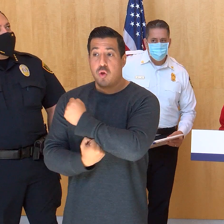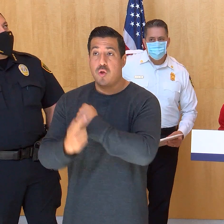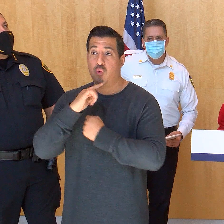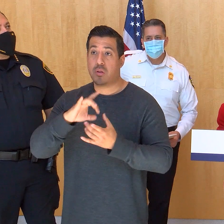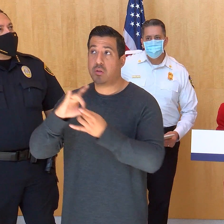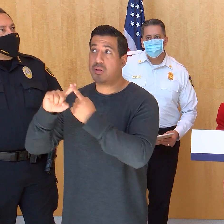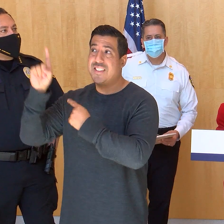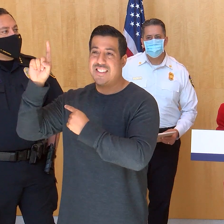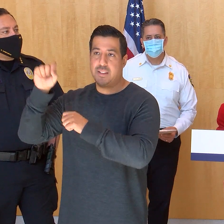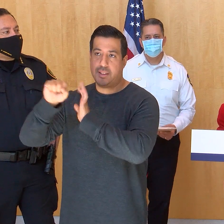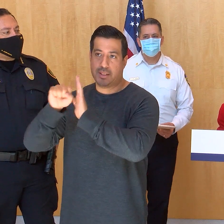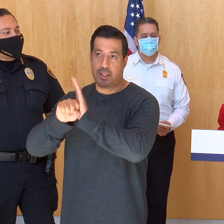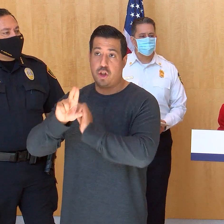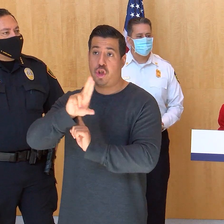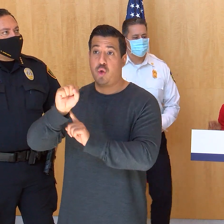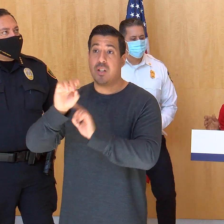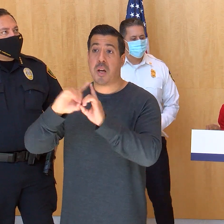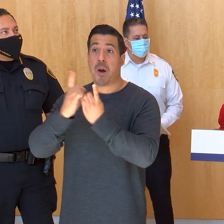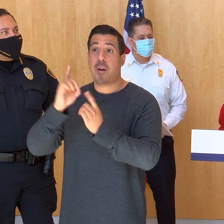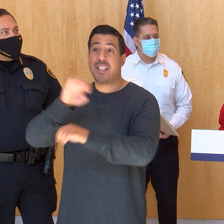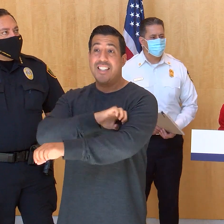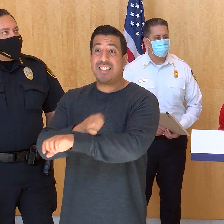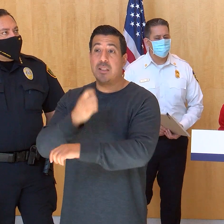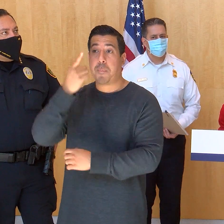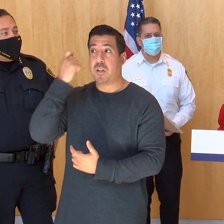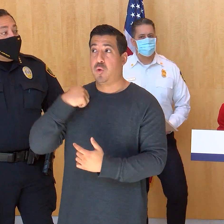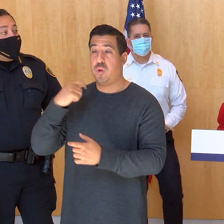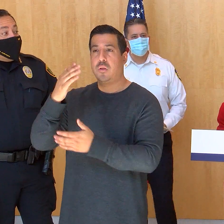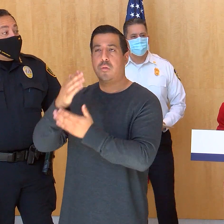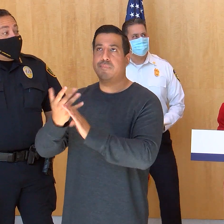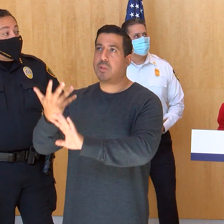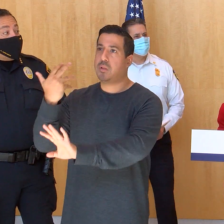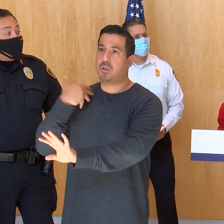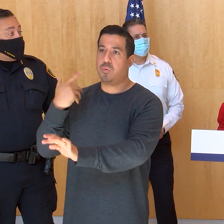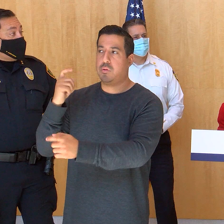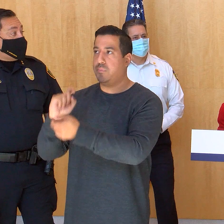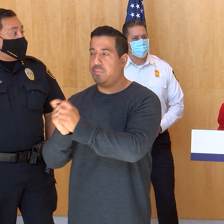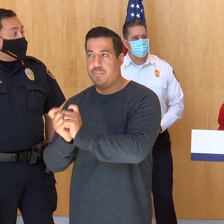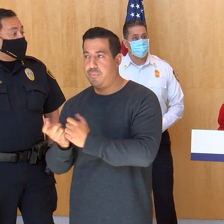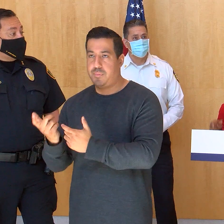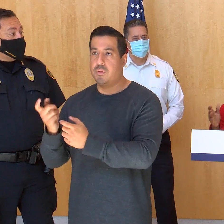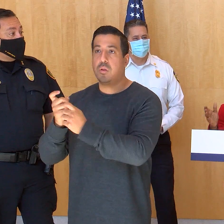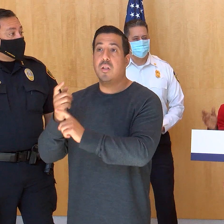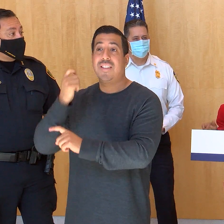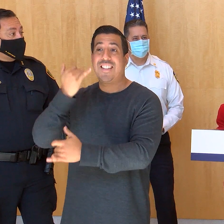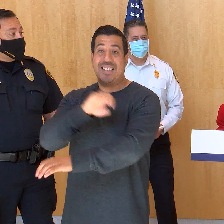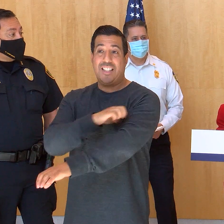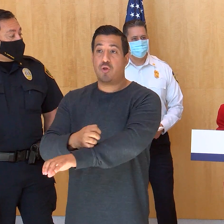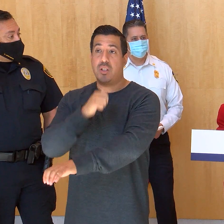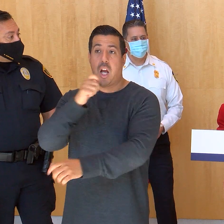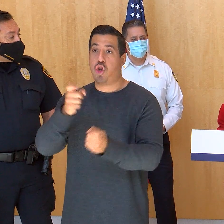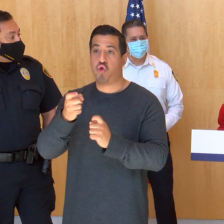state. The U.S. Department of Energy, because we deregulated some years ago, energy is less controlled